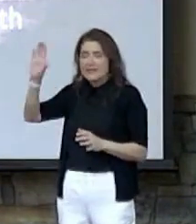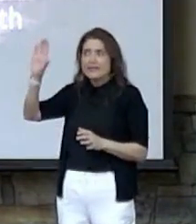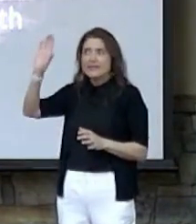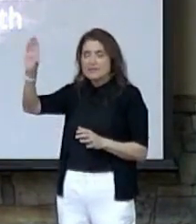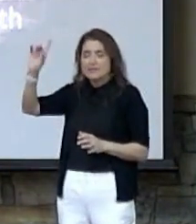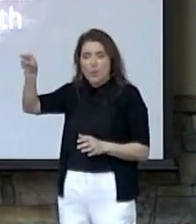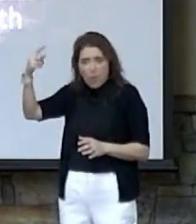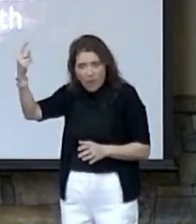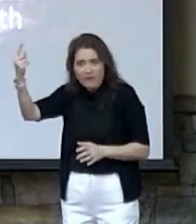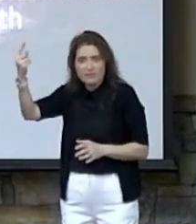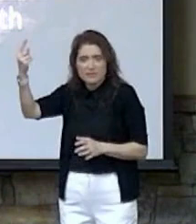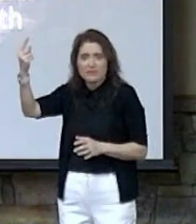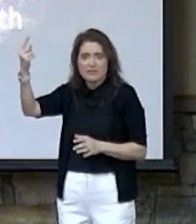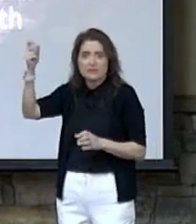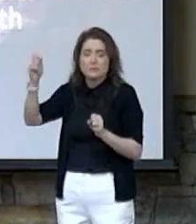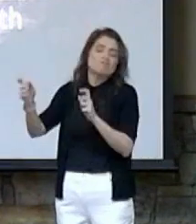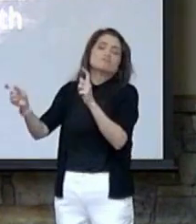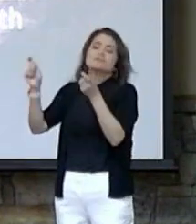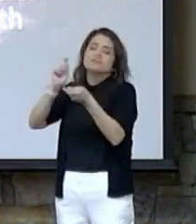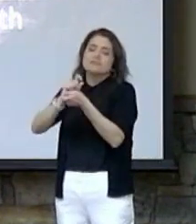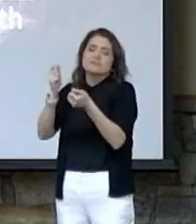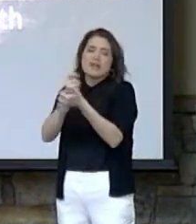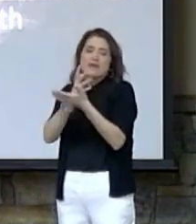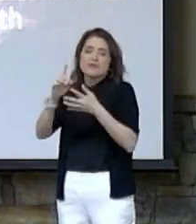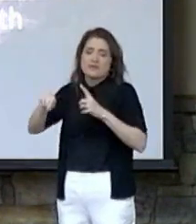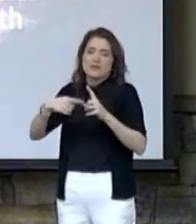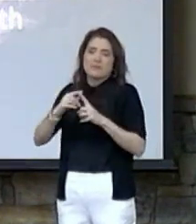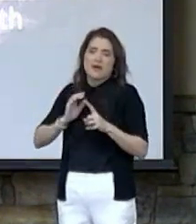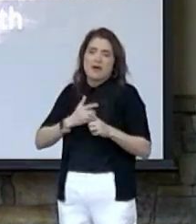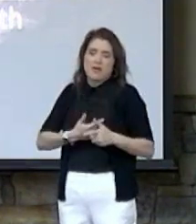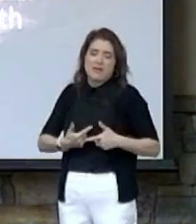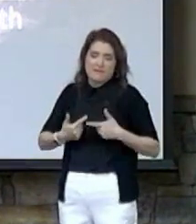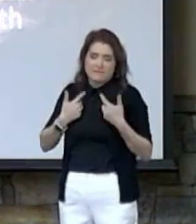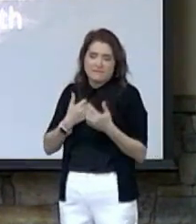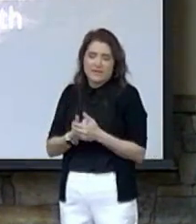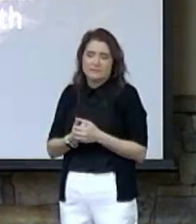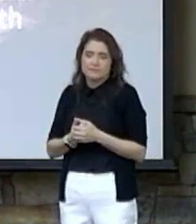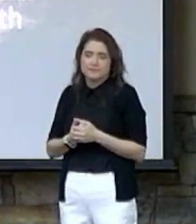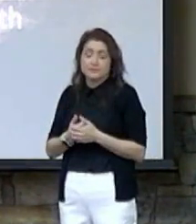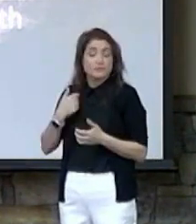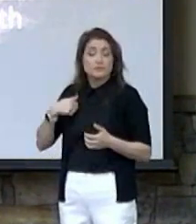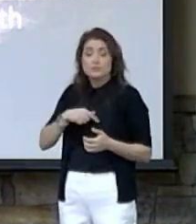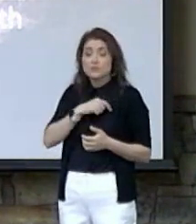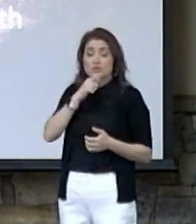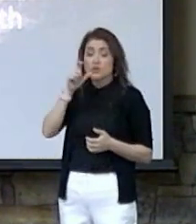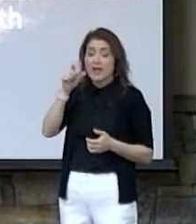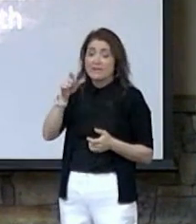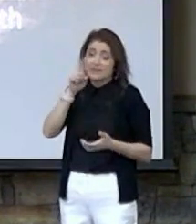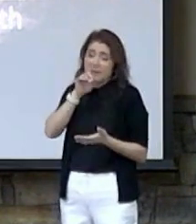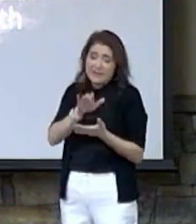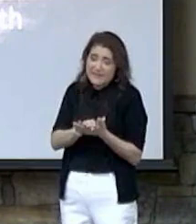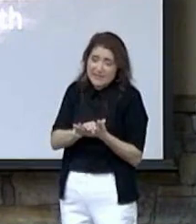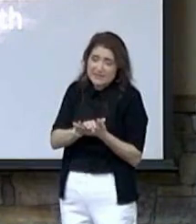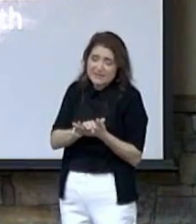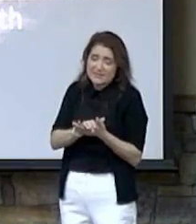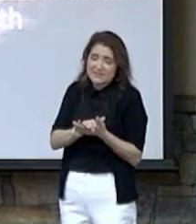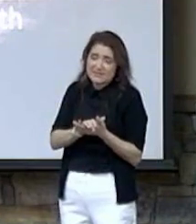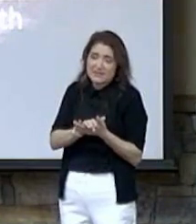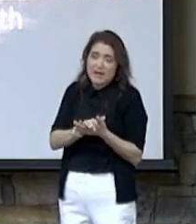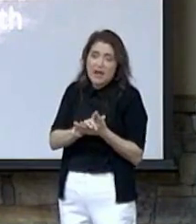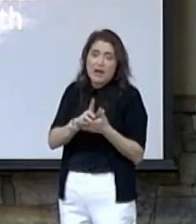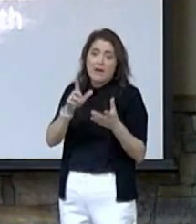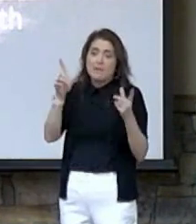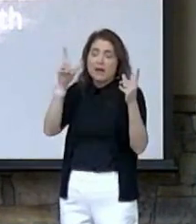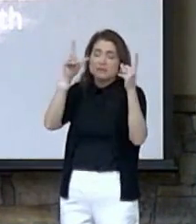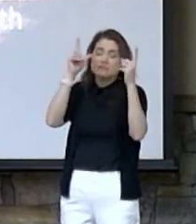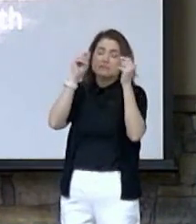one that can change everything about our lives. And we don't have to believe in it by closing our